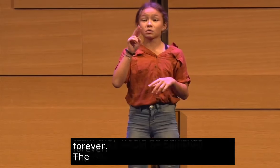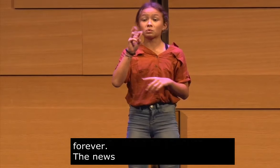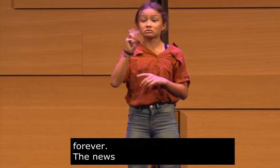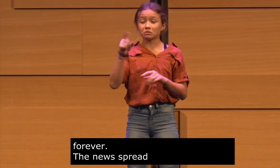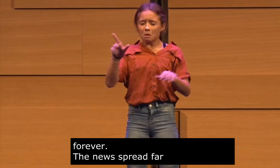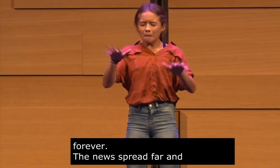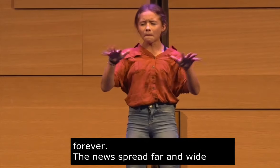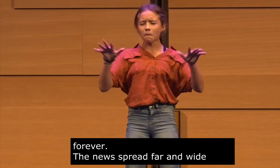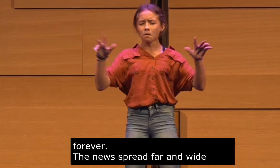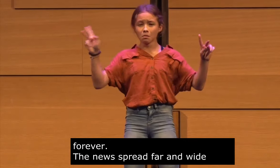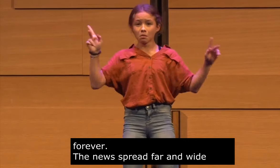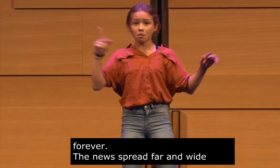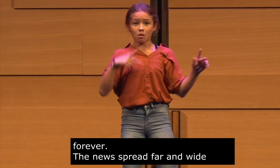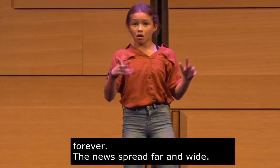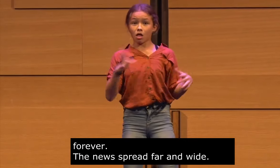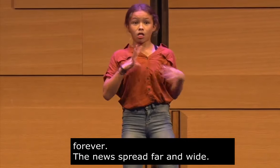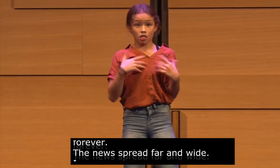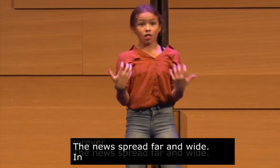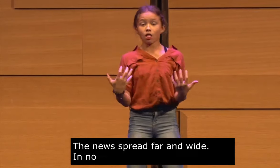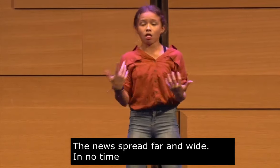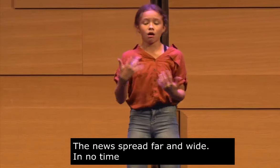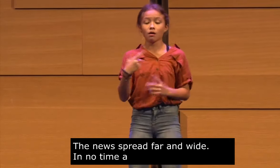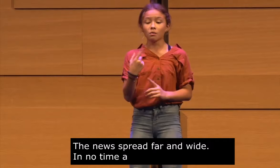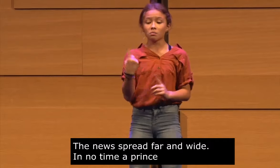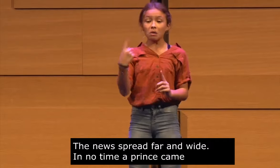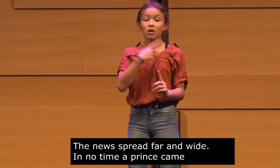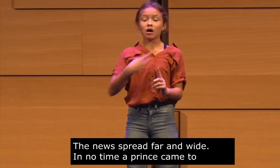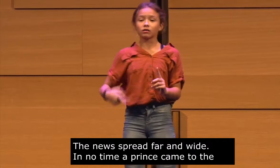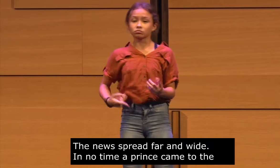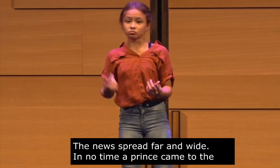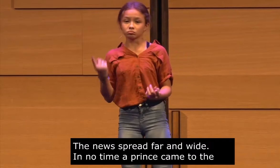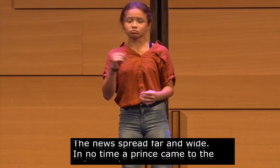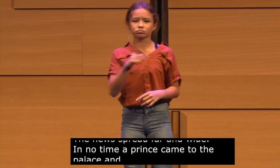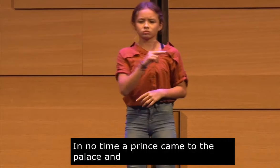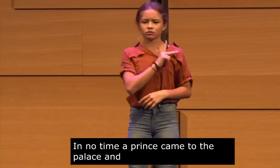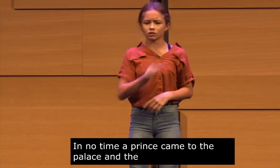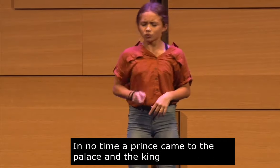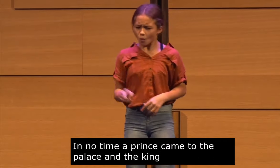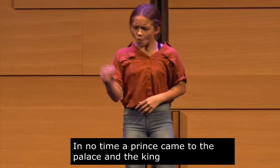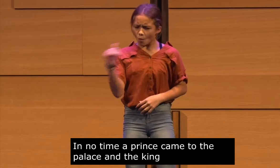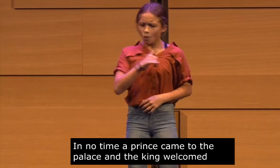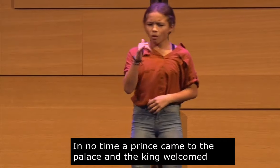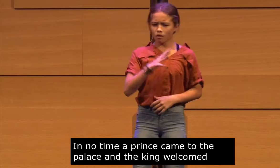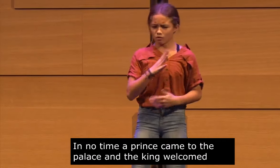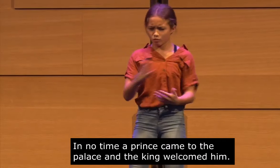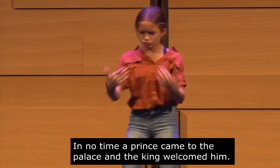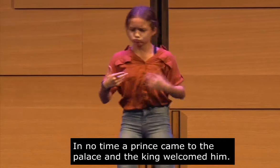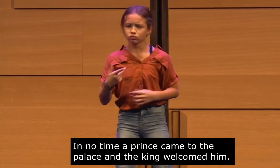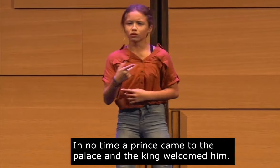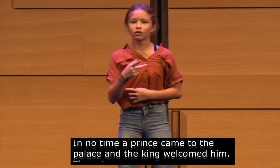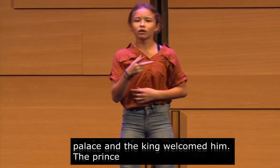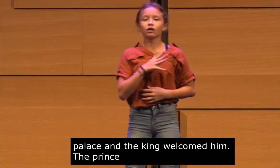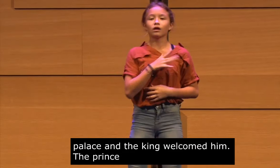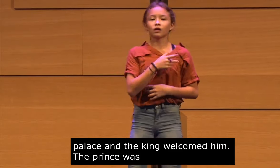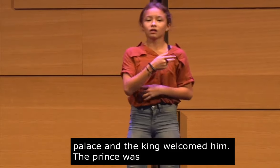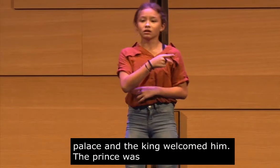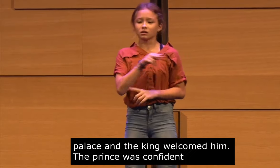The news spread far and wide. In no time, a prince came to the palace, and the king welcomed him. The prince was confident